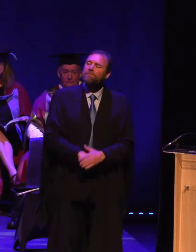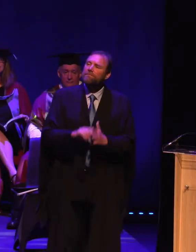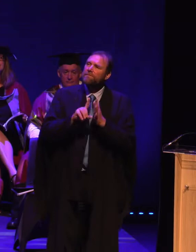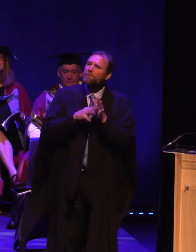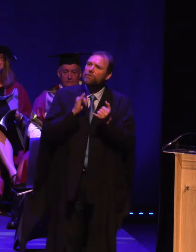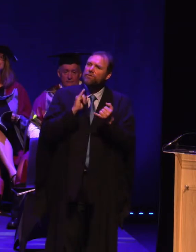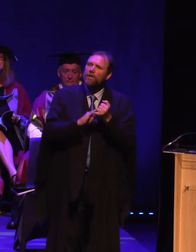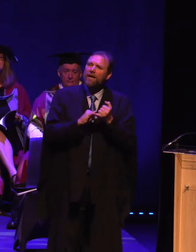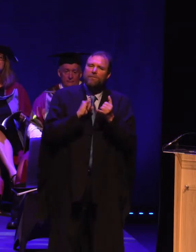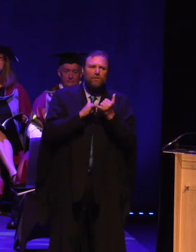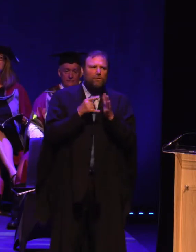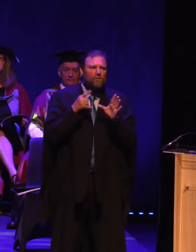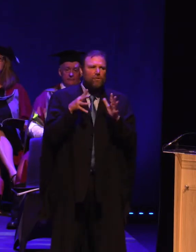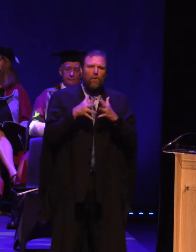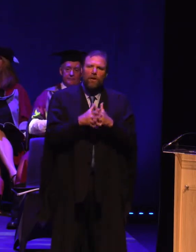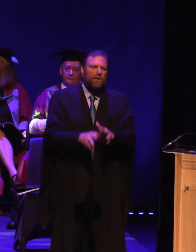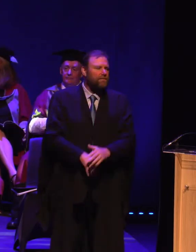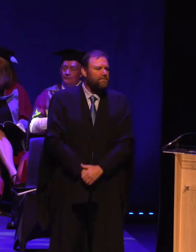James Sawyer.